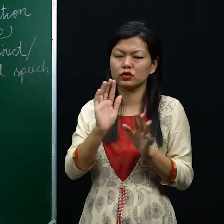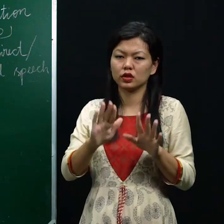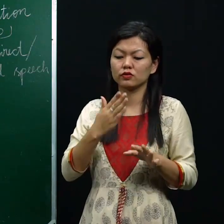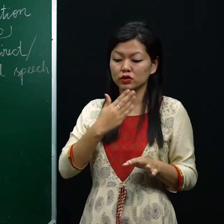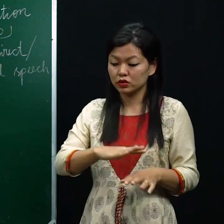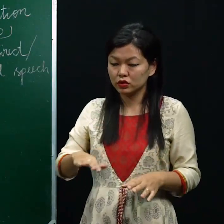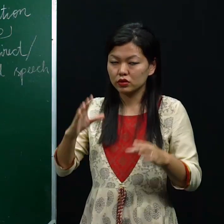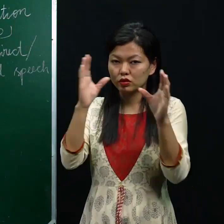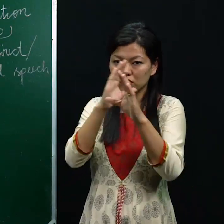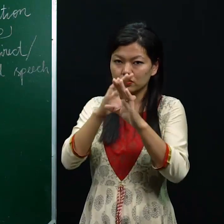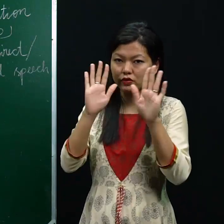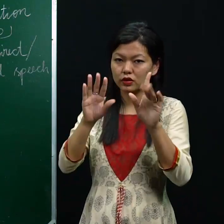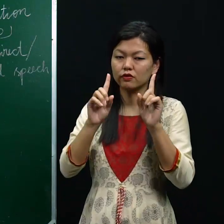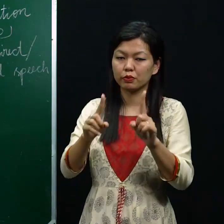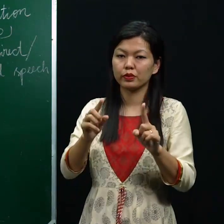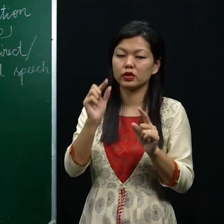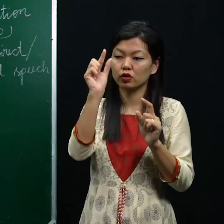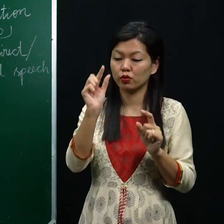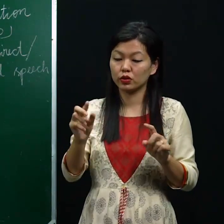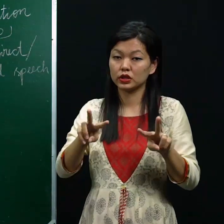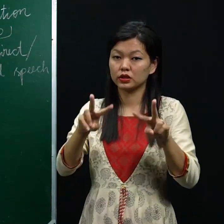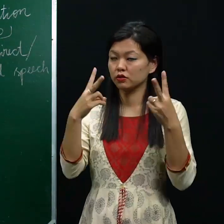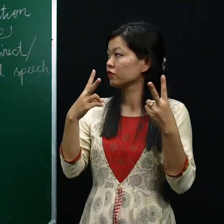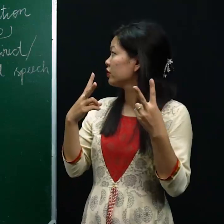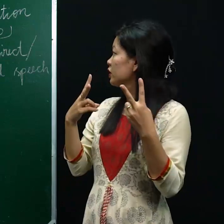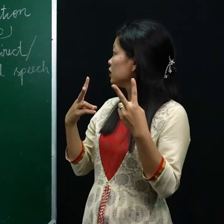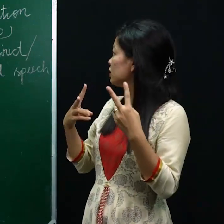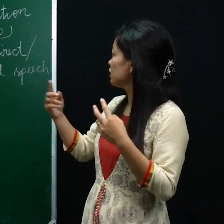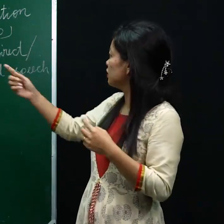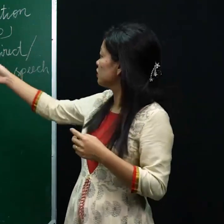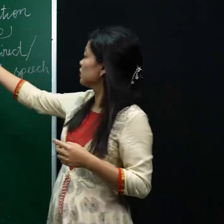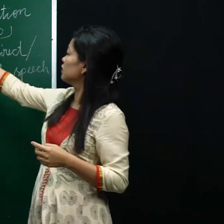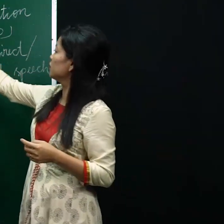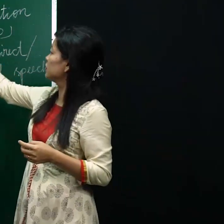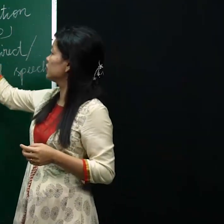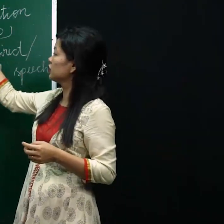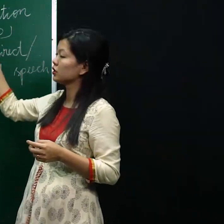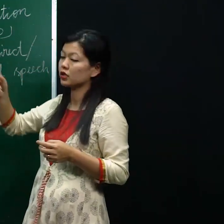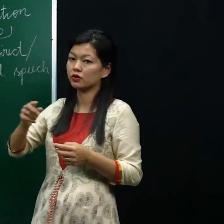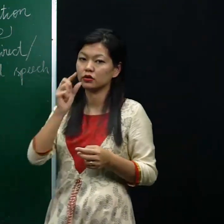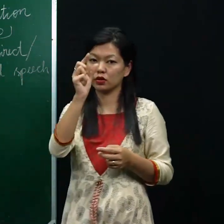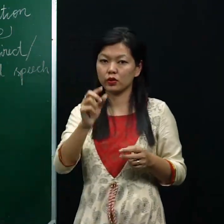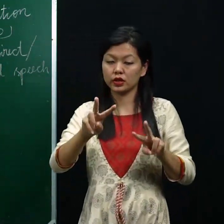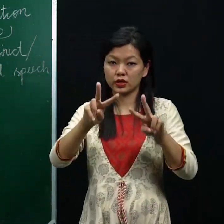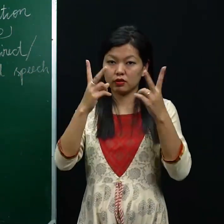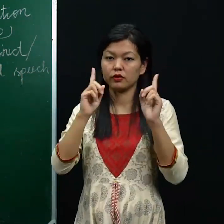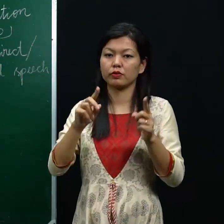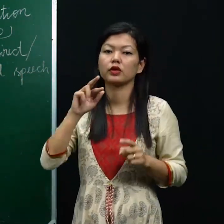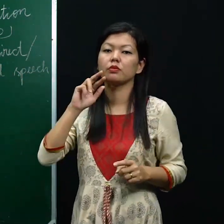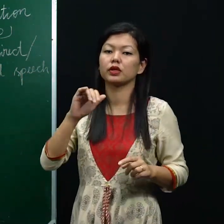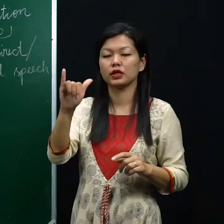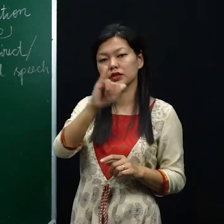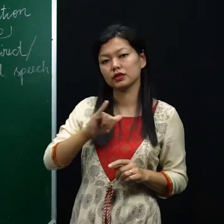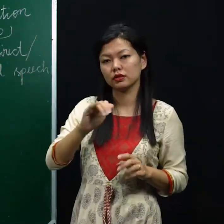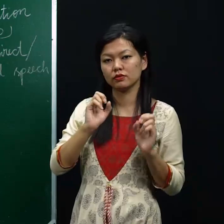till 130. We have some exercises to follow up, but please do not expect your teachers to solve all